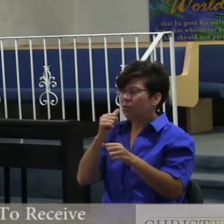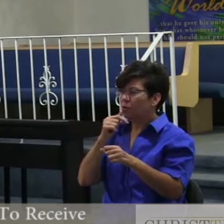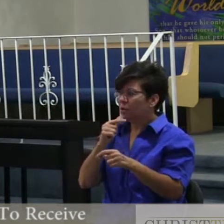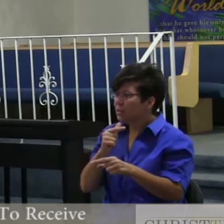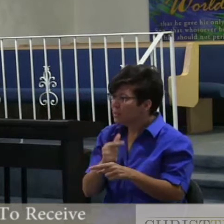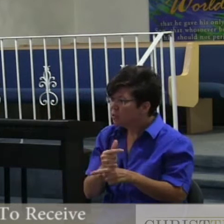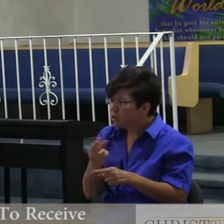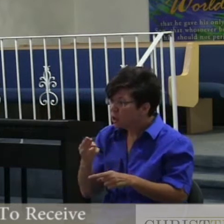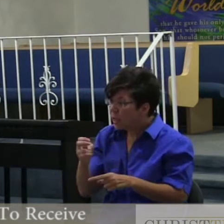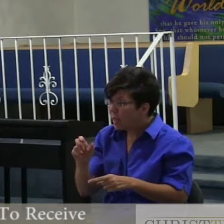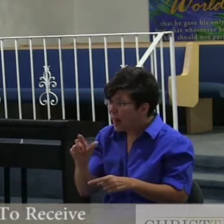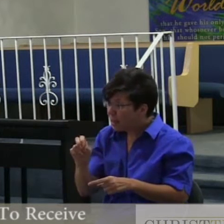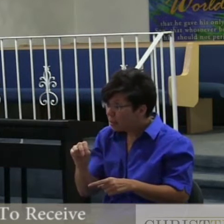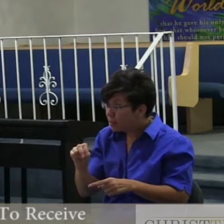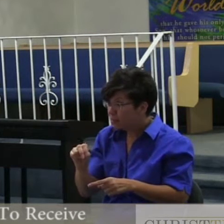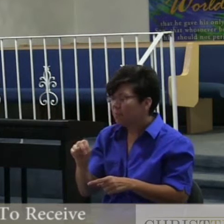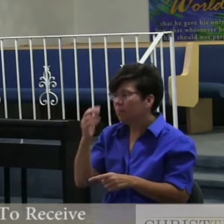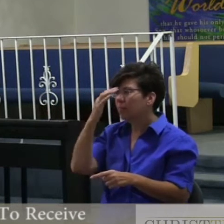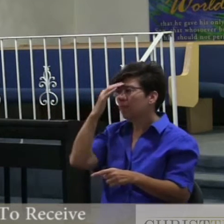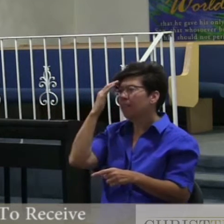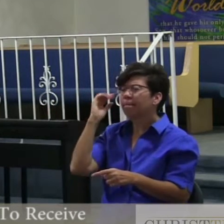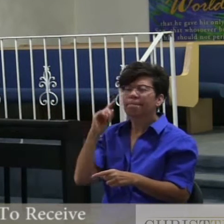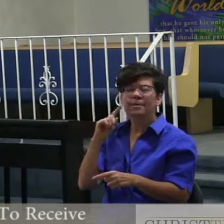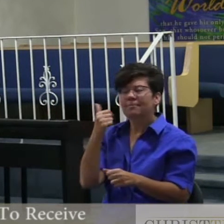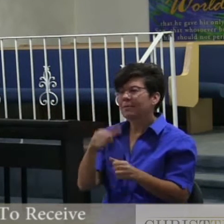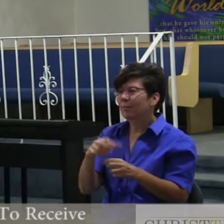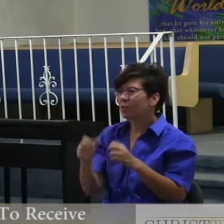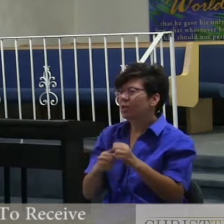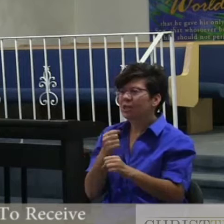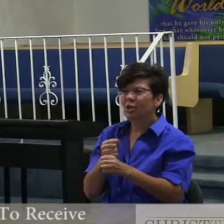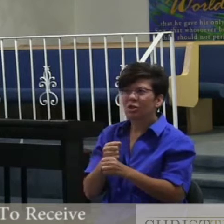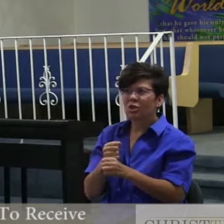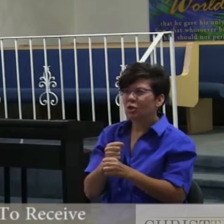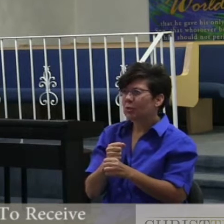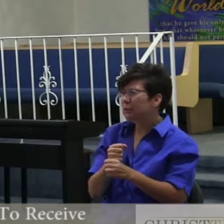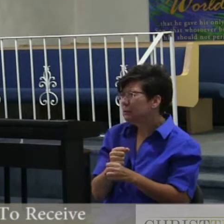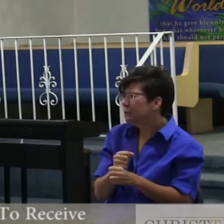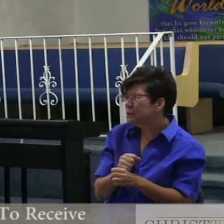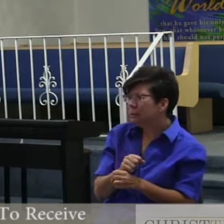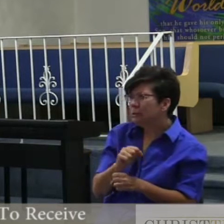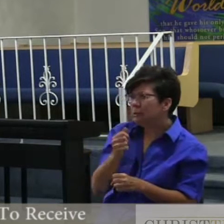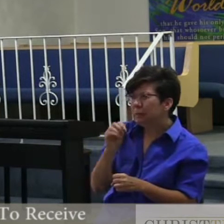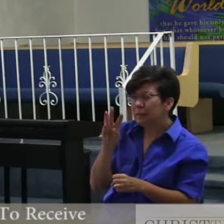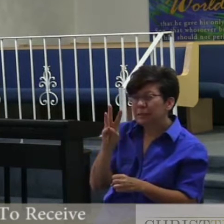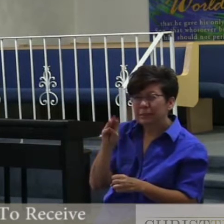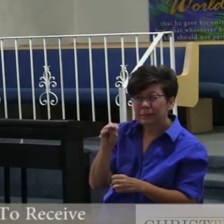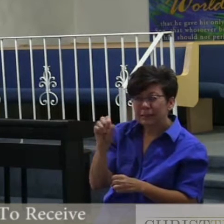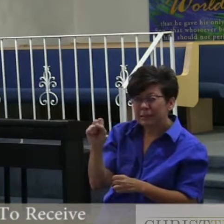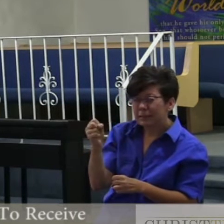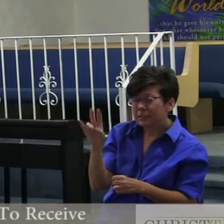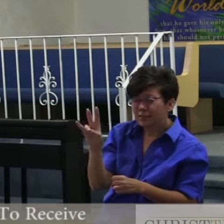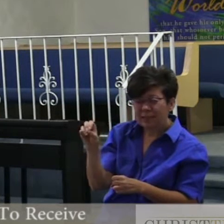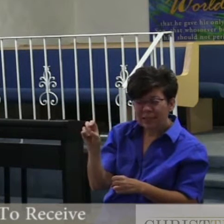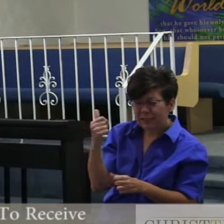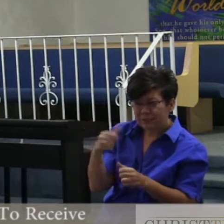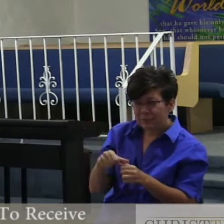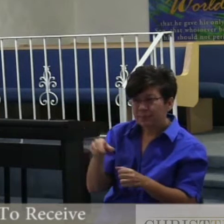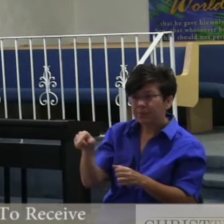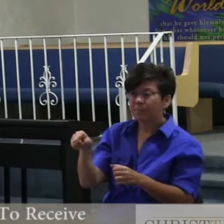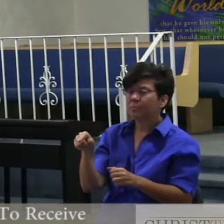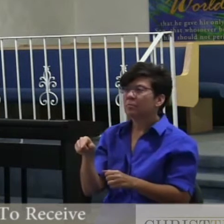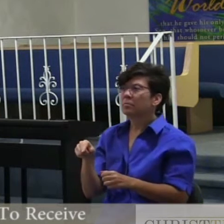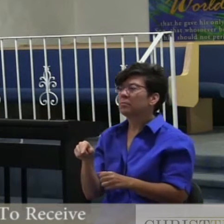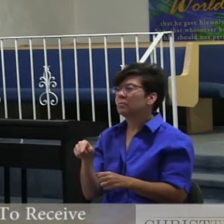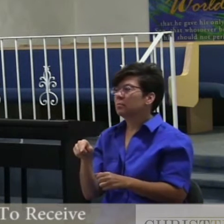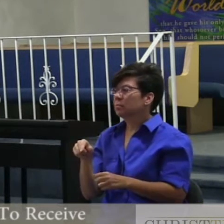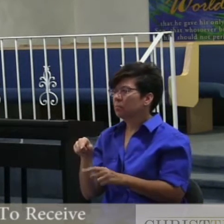Helen, but I can't remember what year. I don't know if it was back in the 60s or 70s. She had sold a